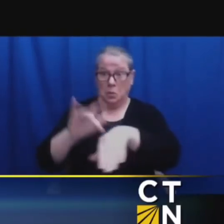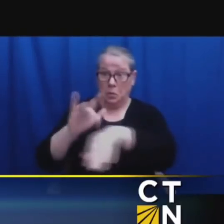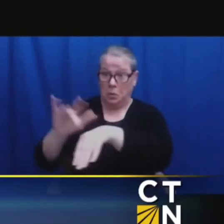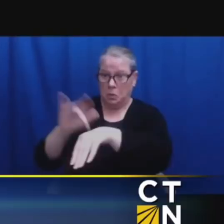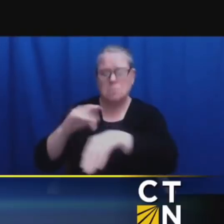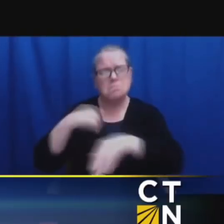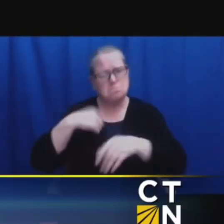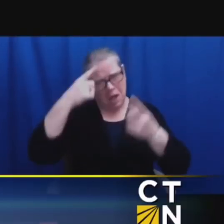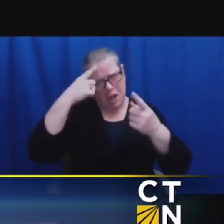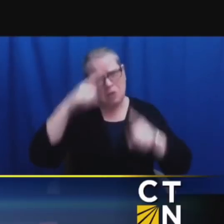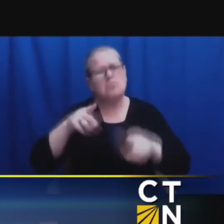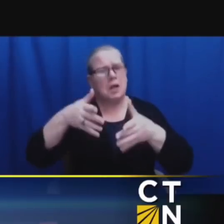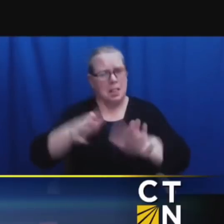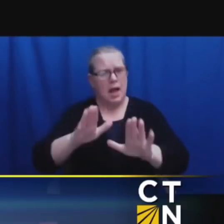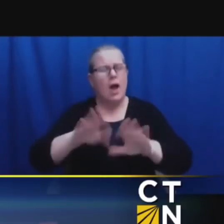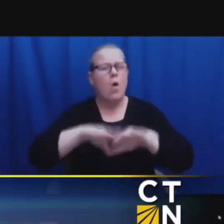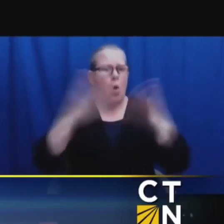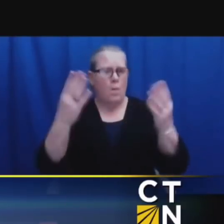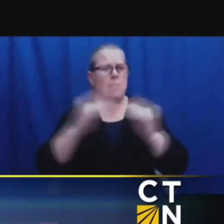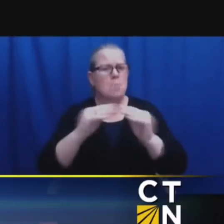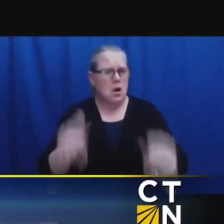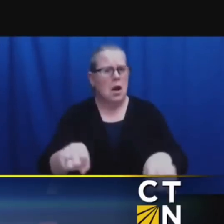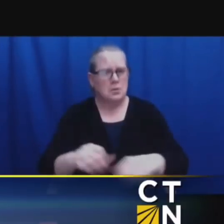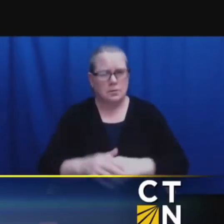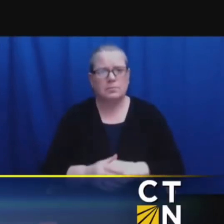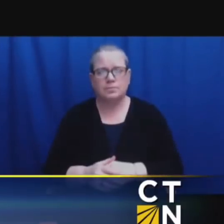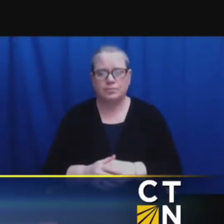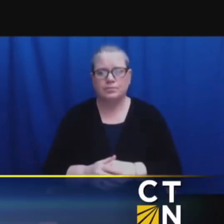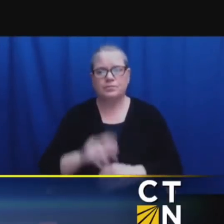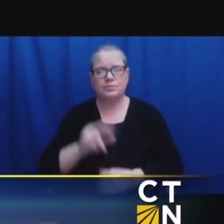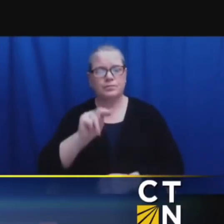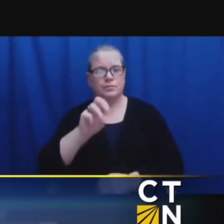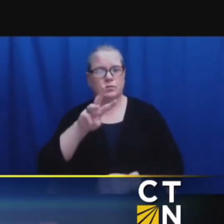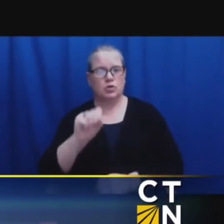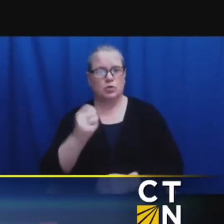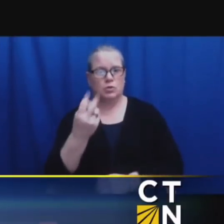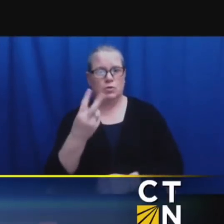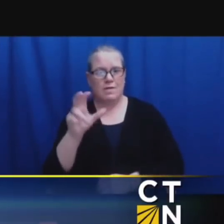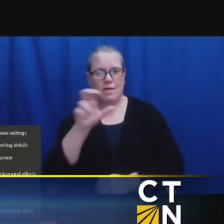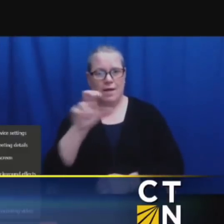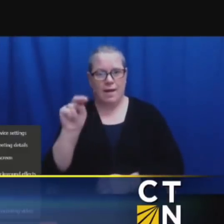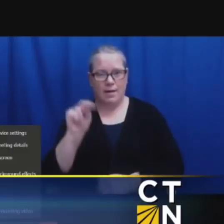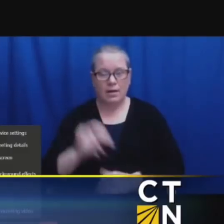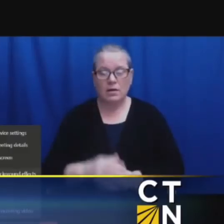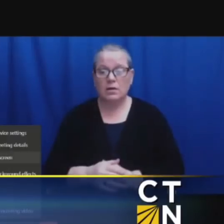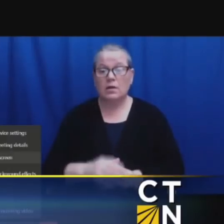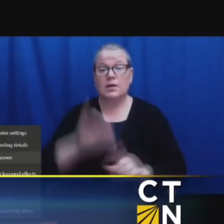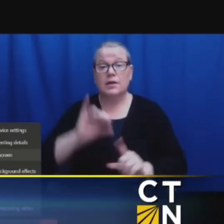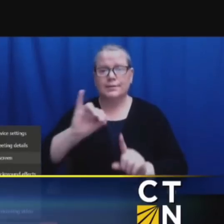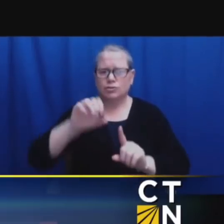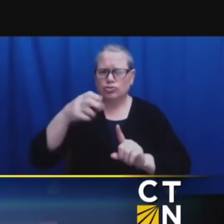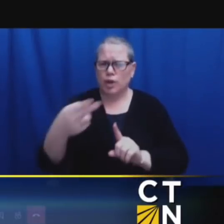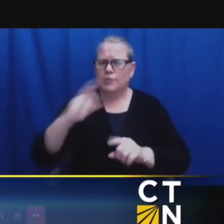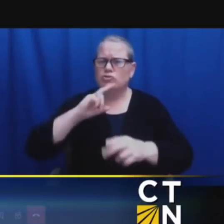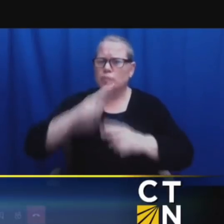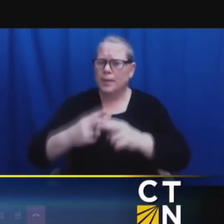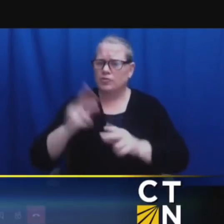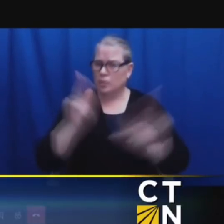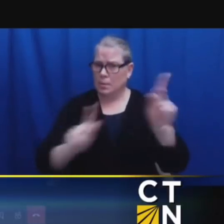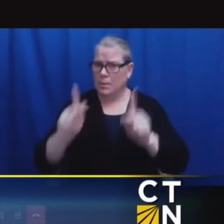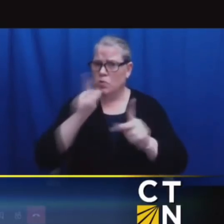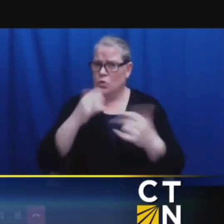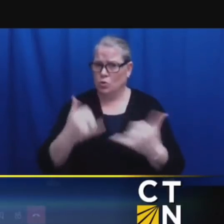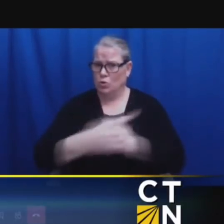News 12 Connecticut. Hi, everyone. Josh, you mentioned that you're hoping to get everyone rescheduled by the end of the week. Are you planning